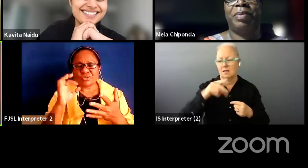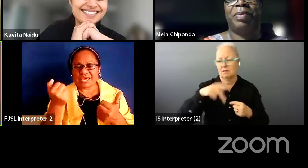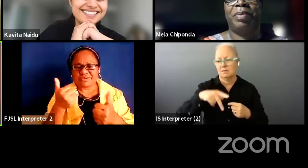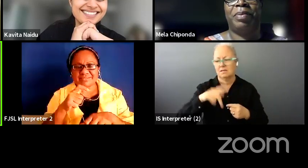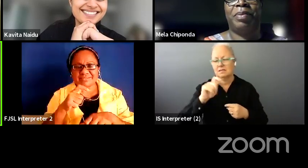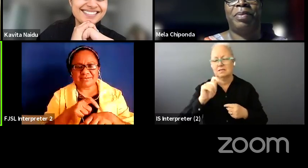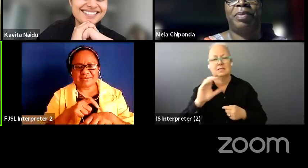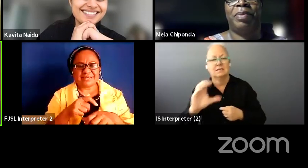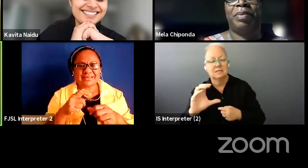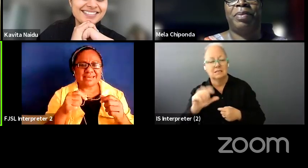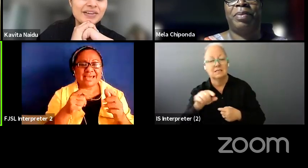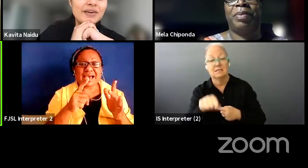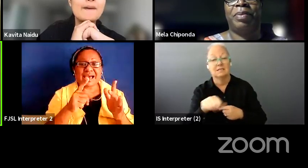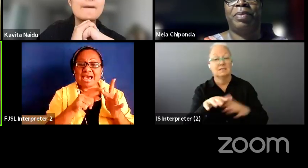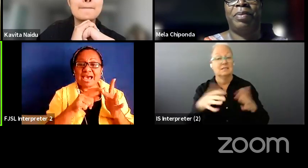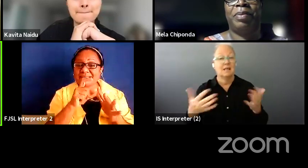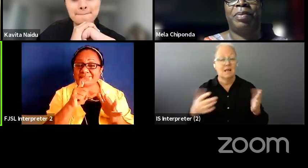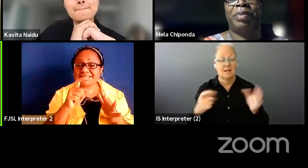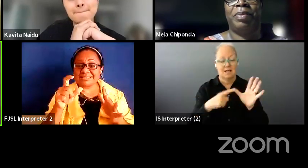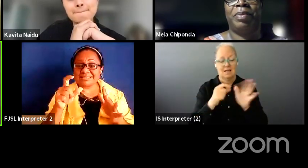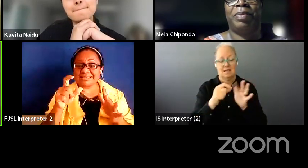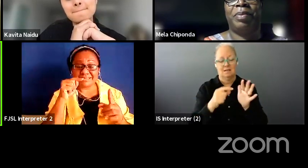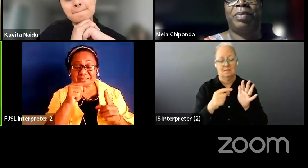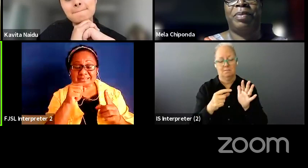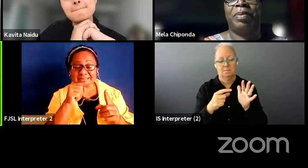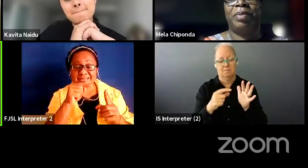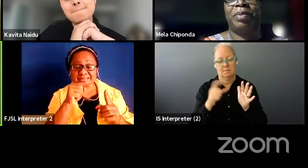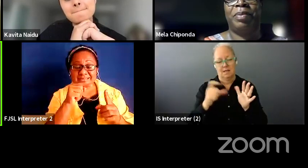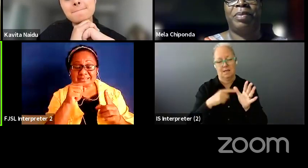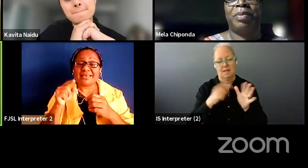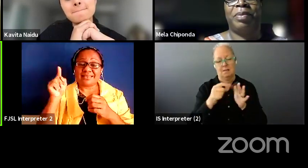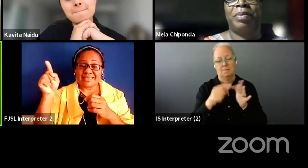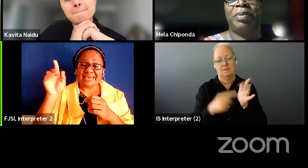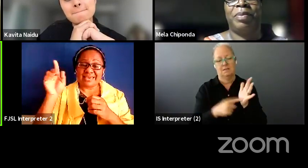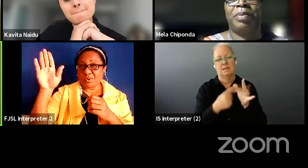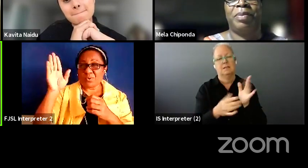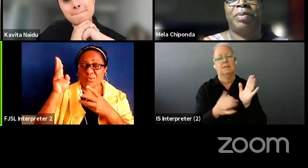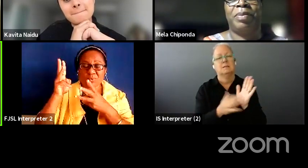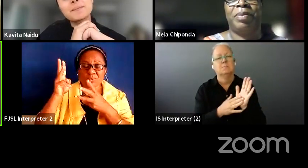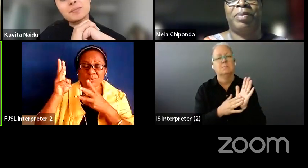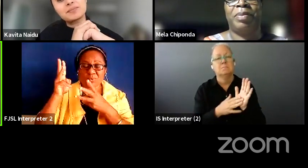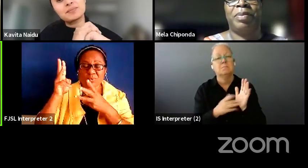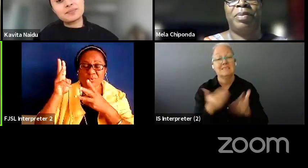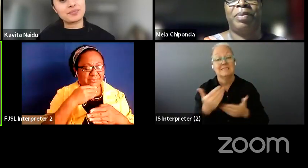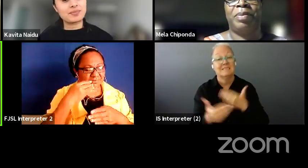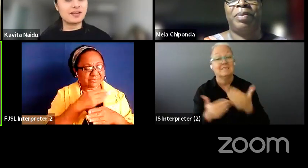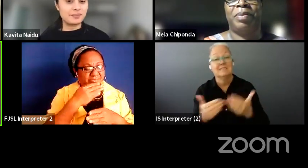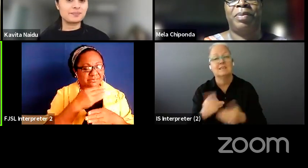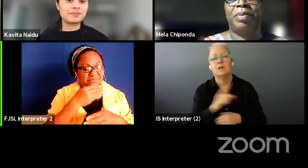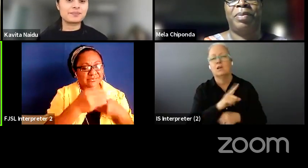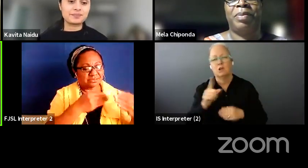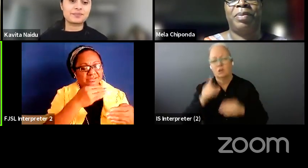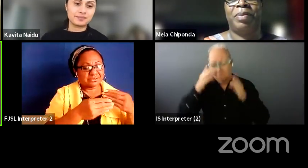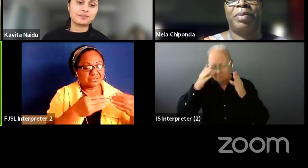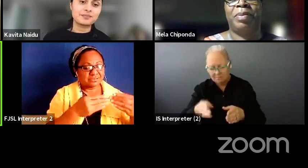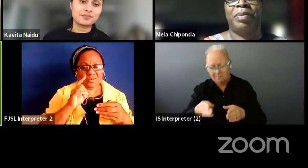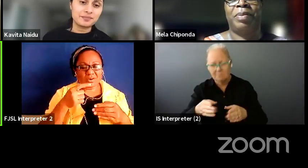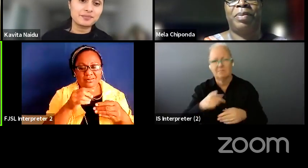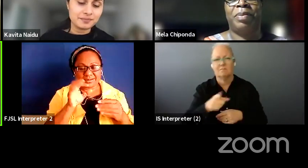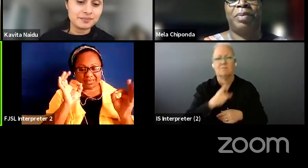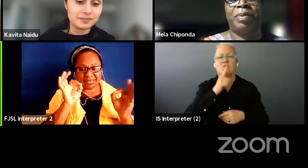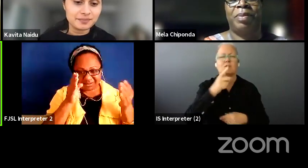how capitalism and neoliberal ideologies keep us working and tired, so that we're not focusing on the real issues, but also